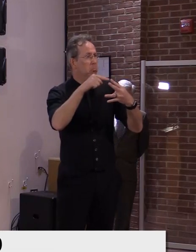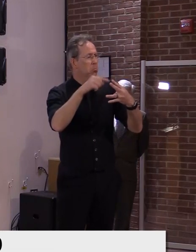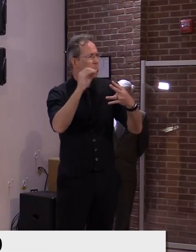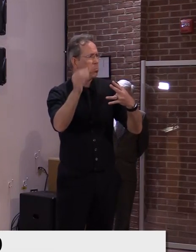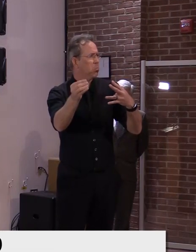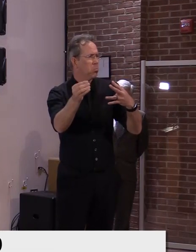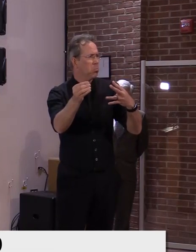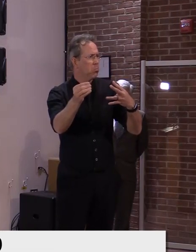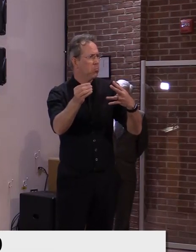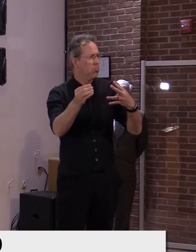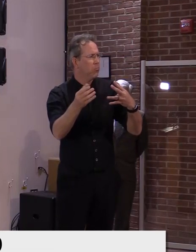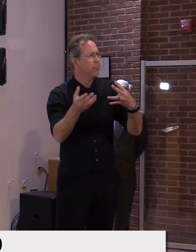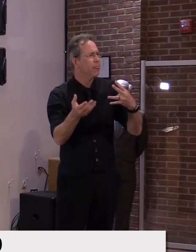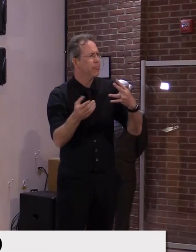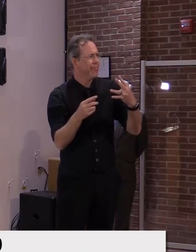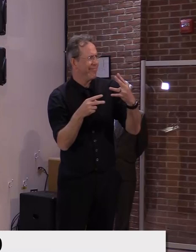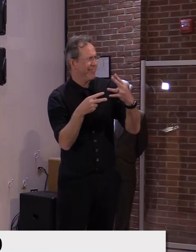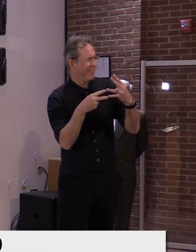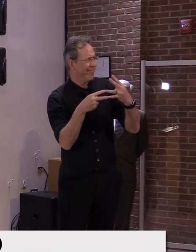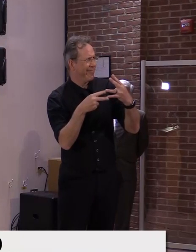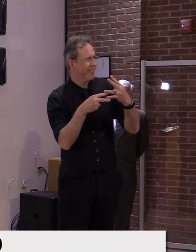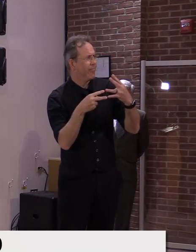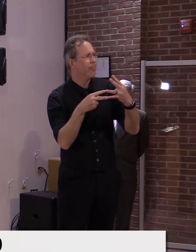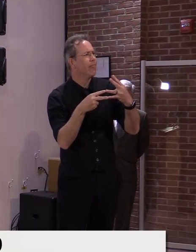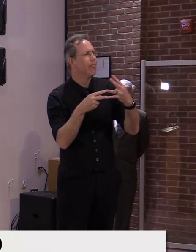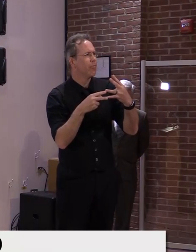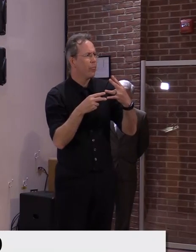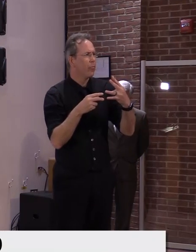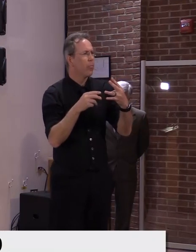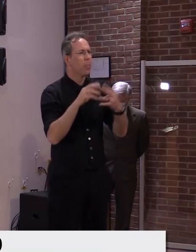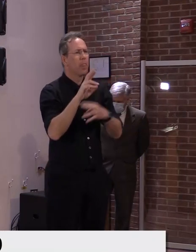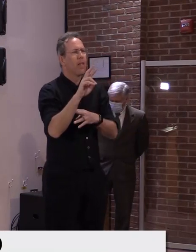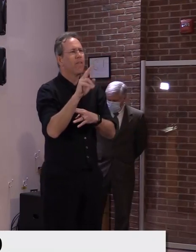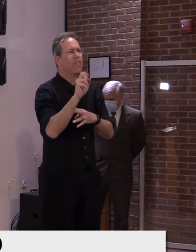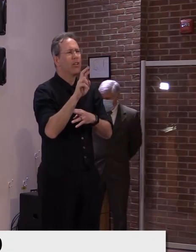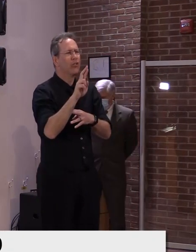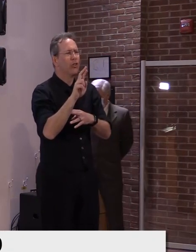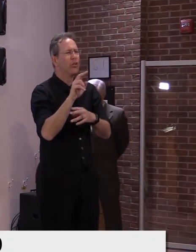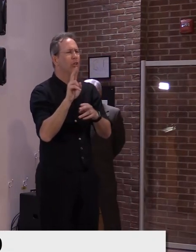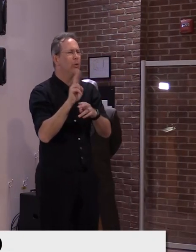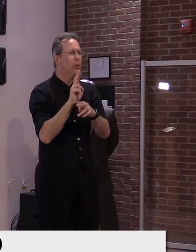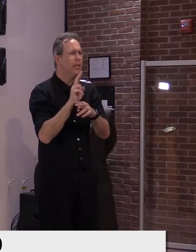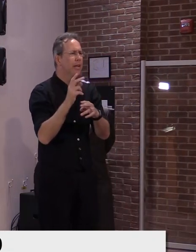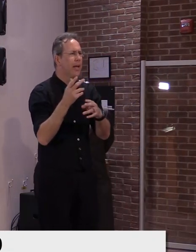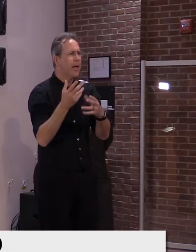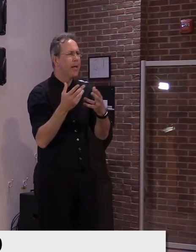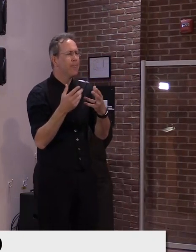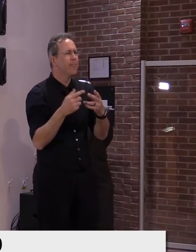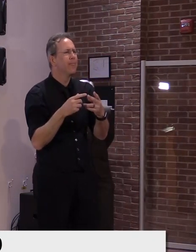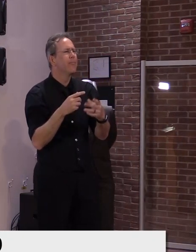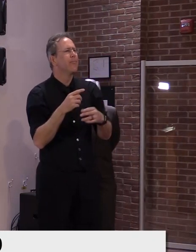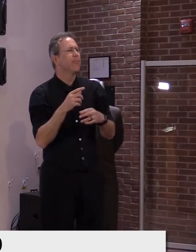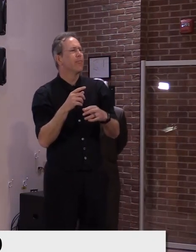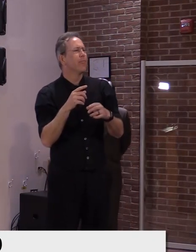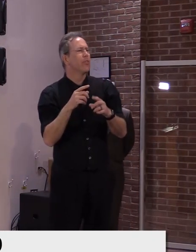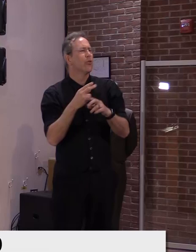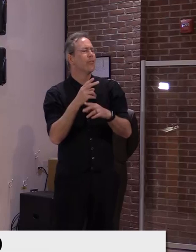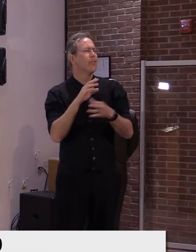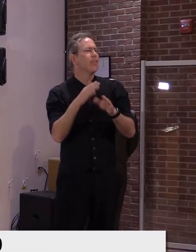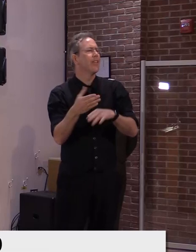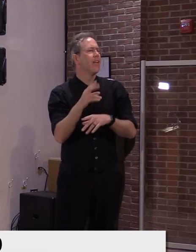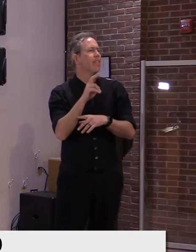antibodies against once it's injected into us. The AstraZeneca was from a